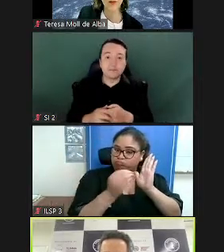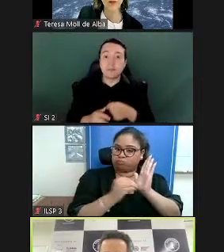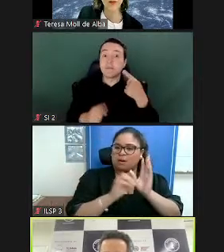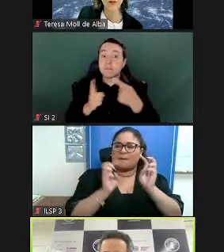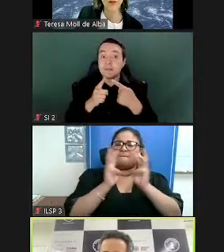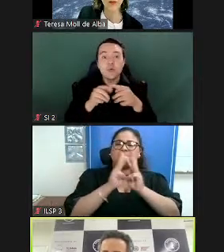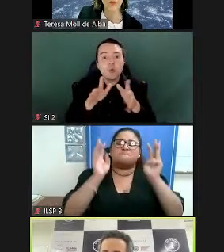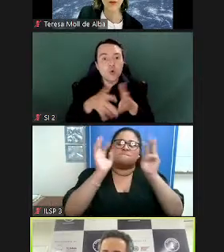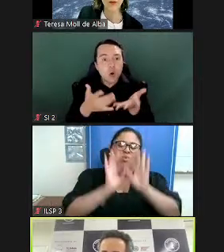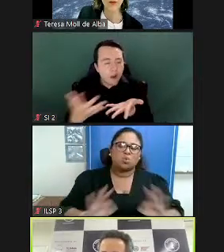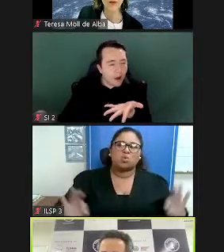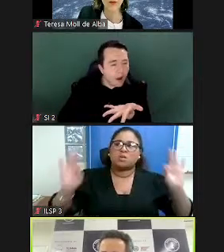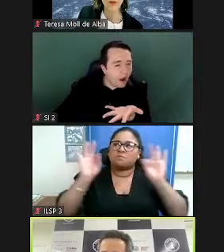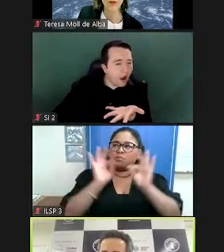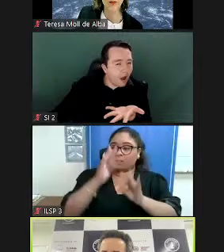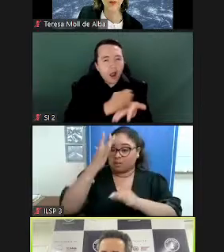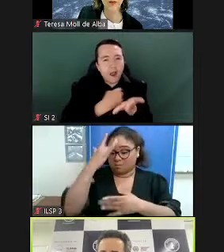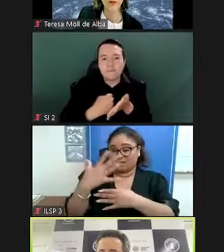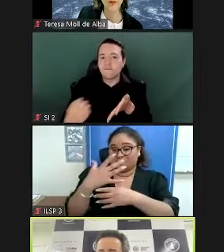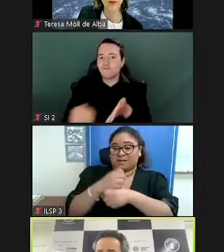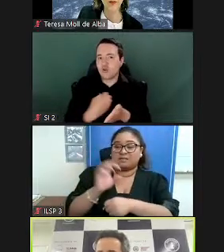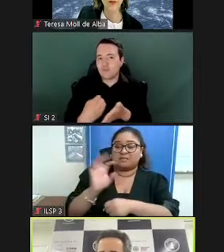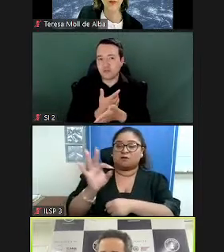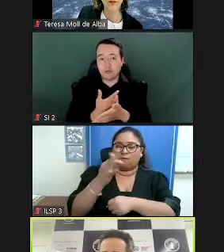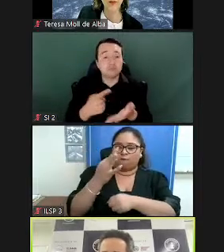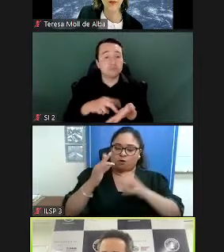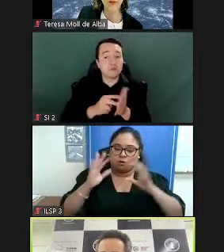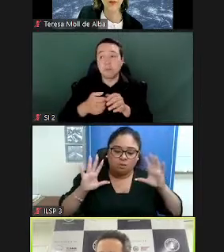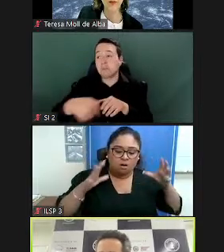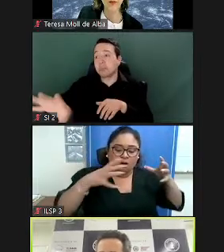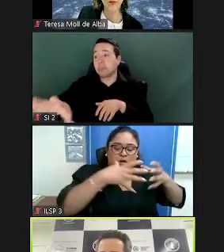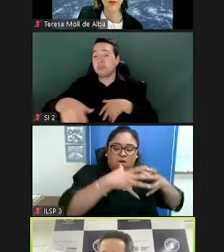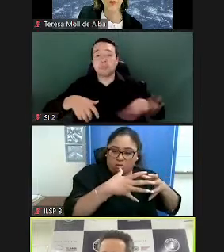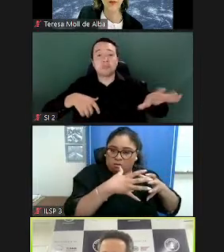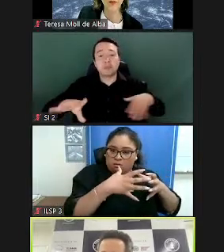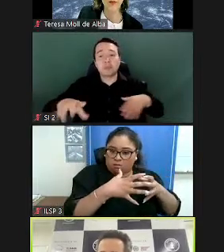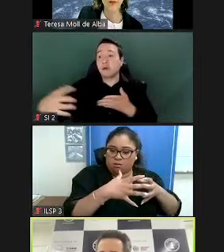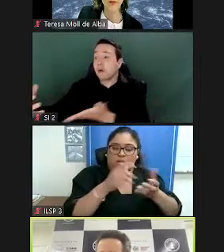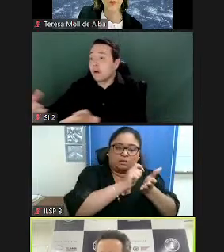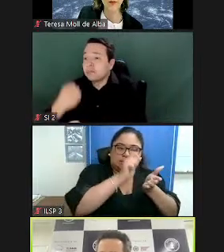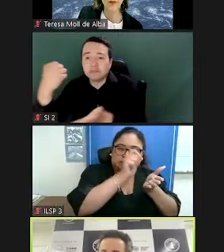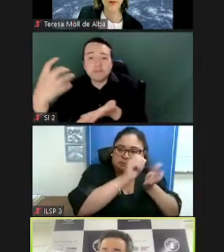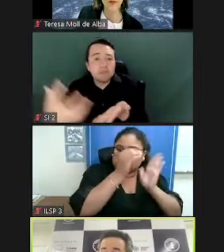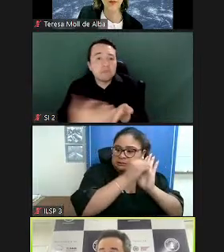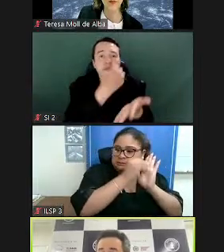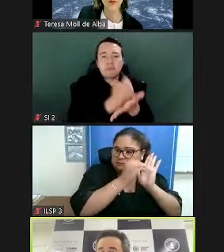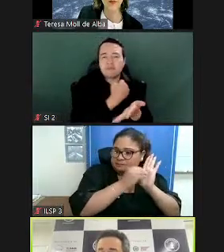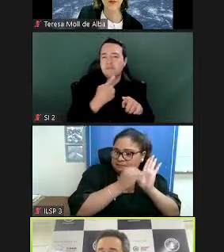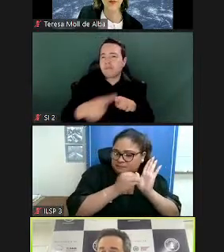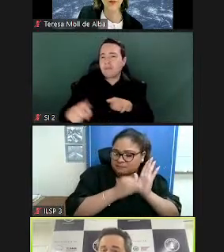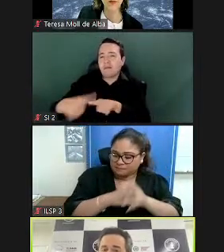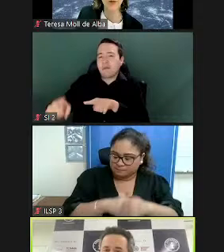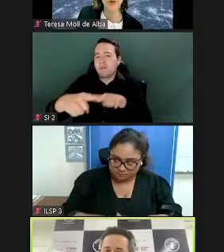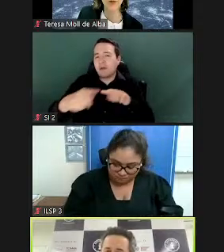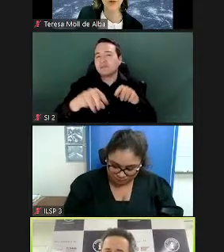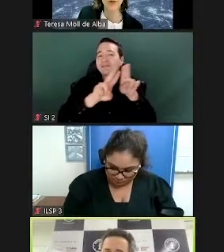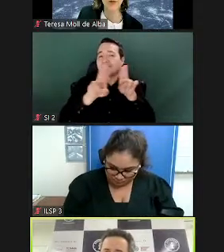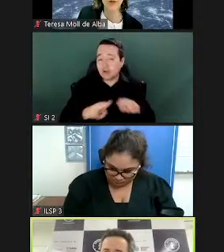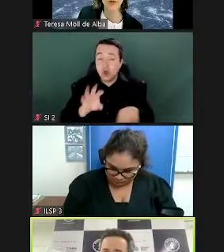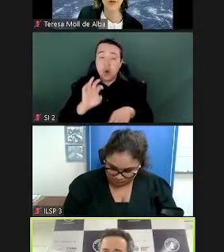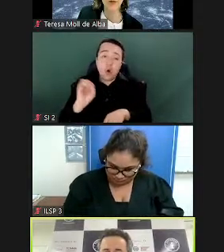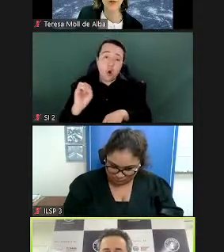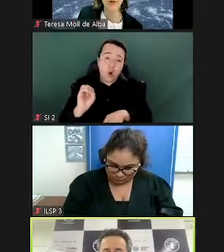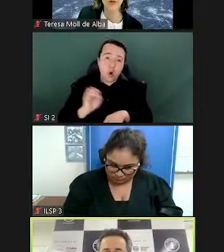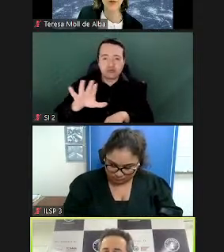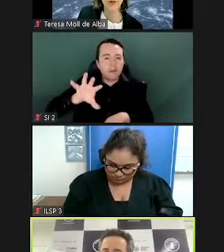sector of disabilities which is carried out isolatedly and is not well article or articulated by the